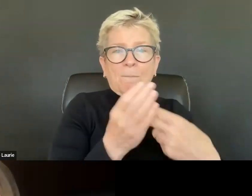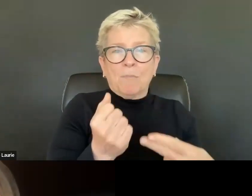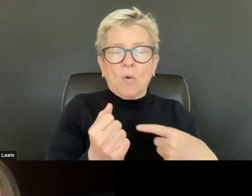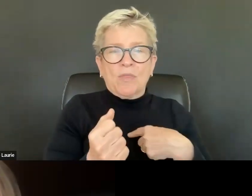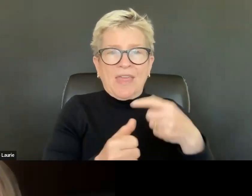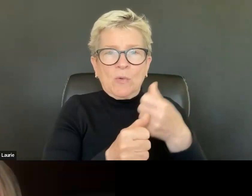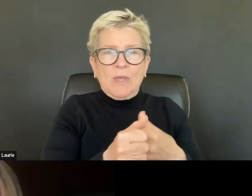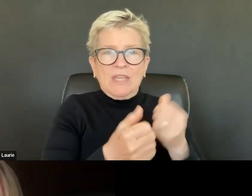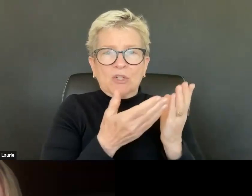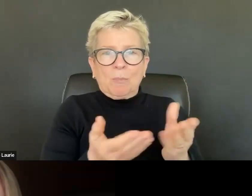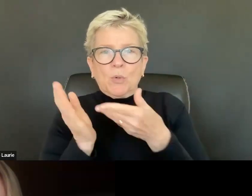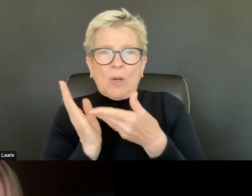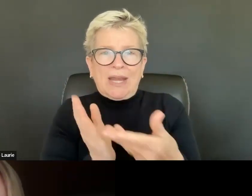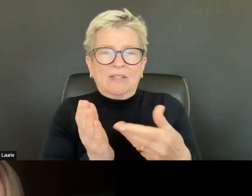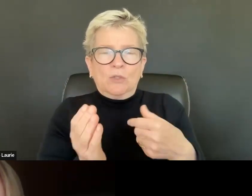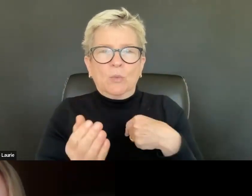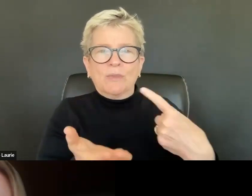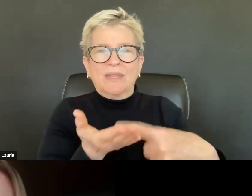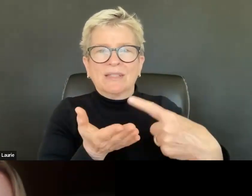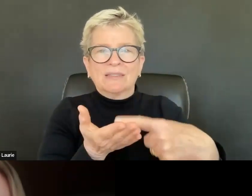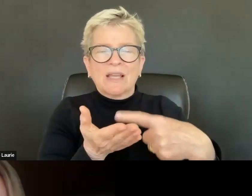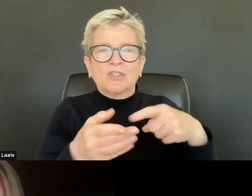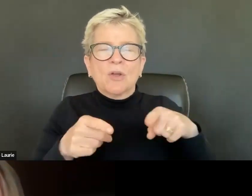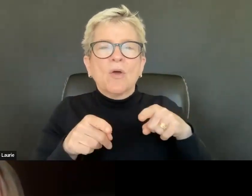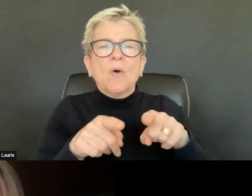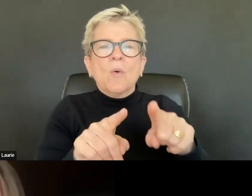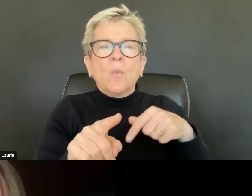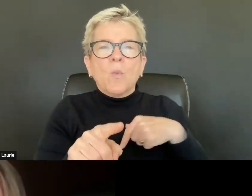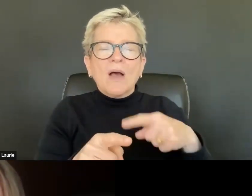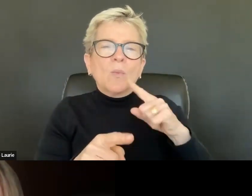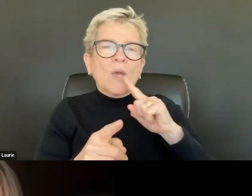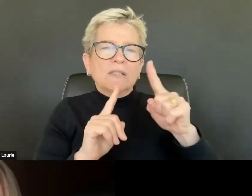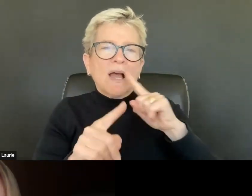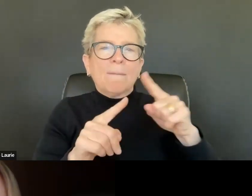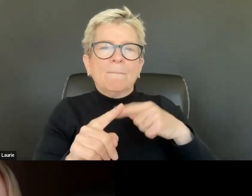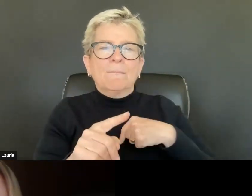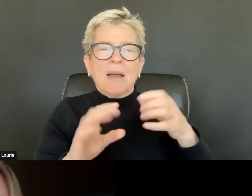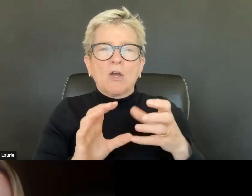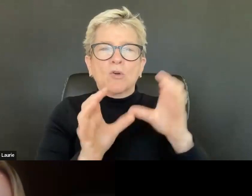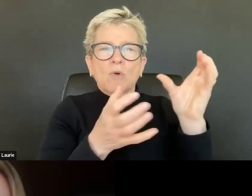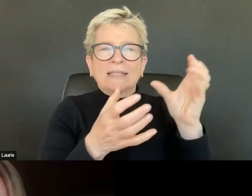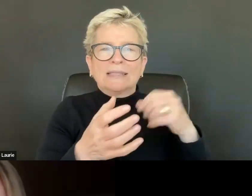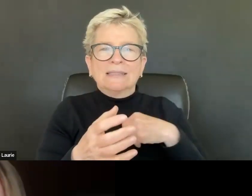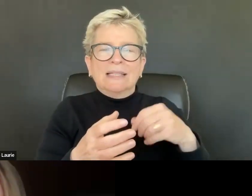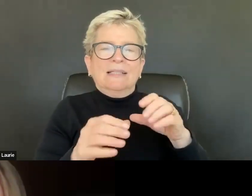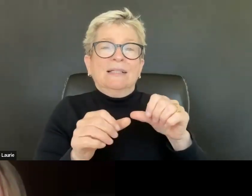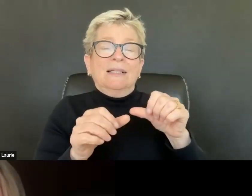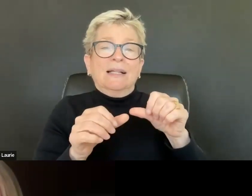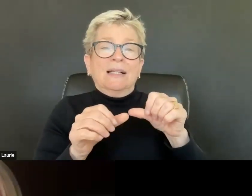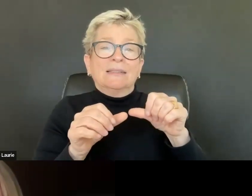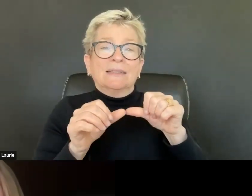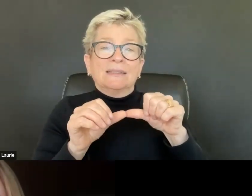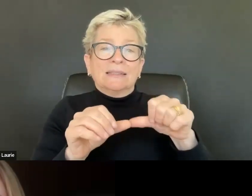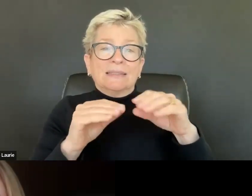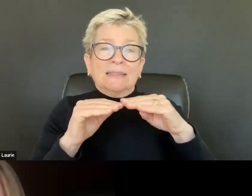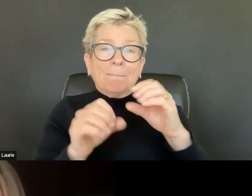to these discussions. As we explore crisis stabilization services and work together to identify system gaps, we'll